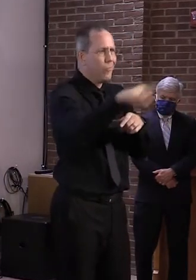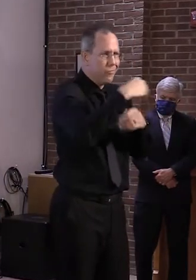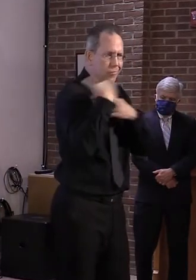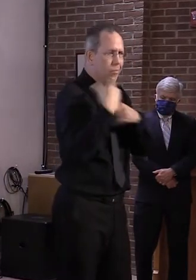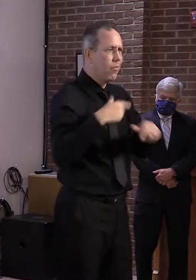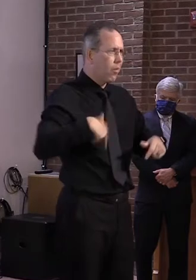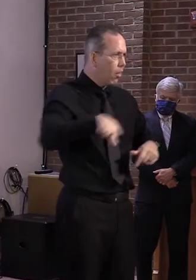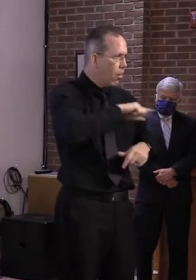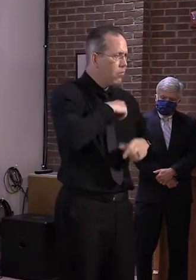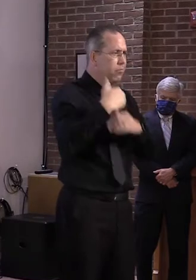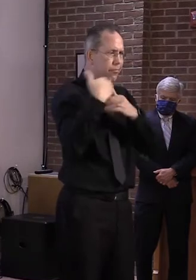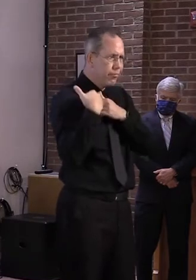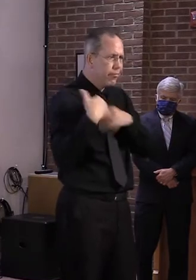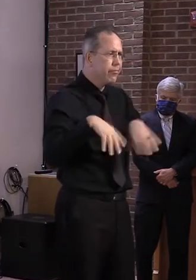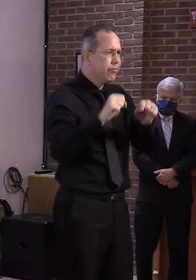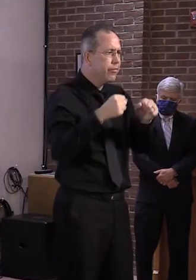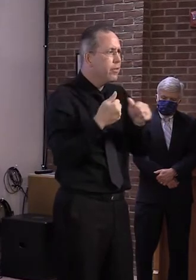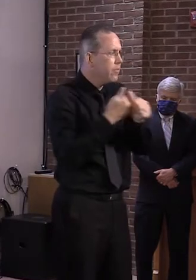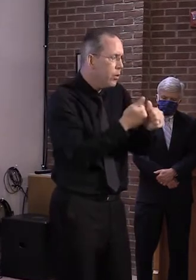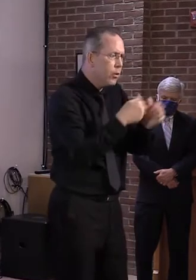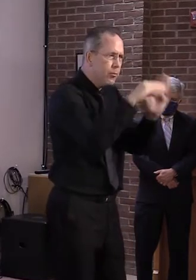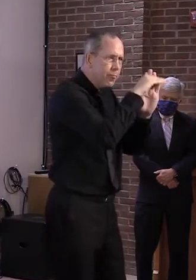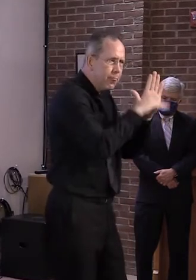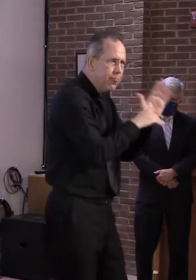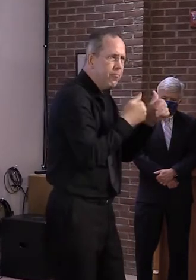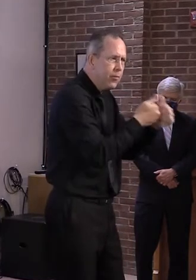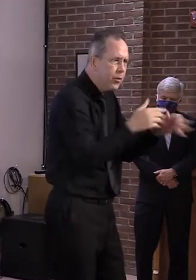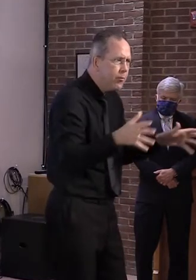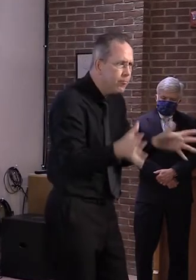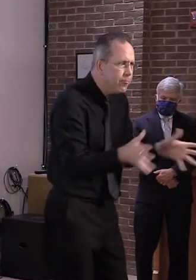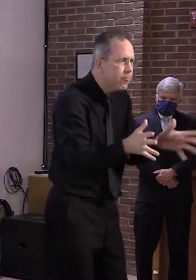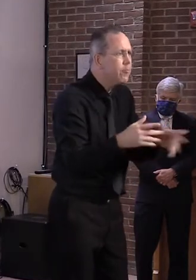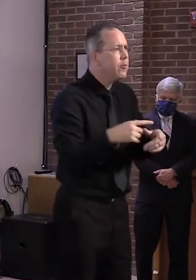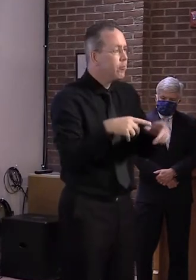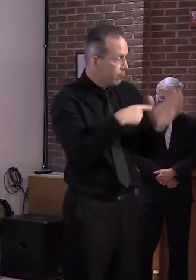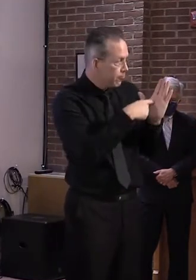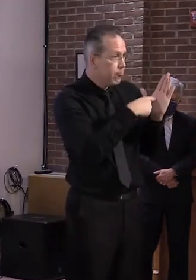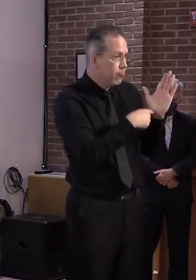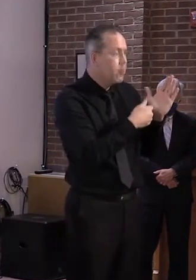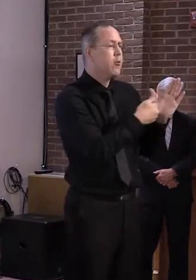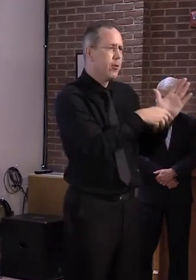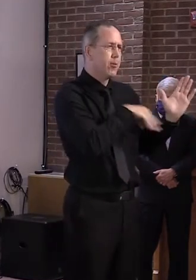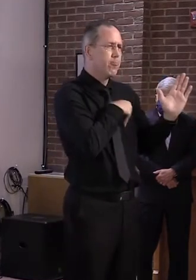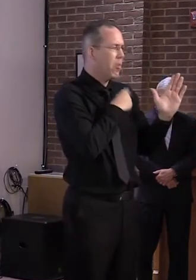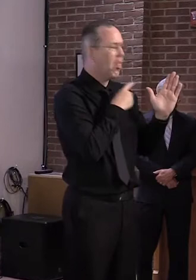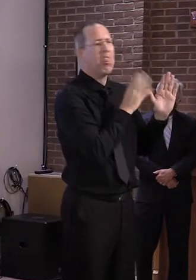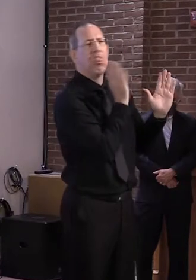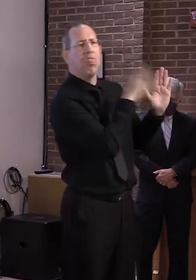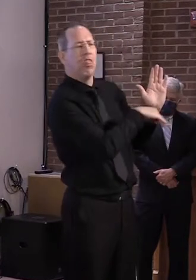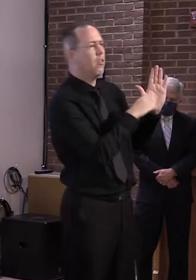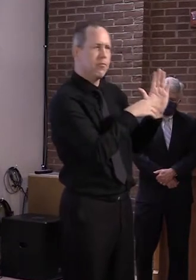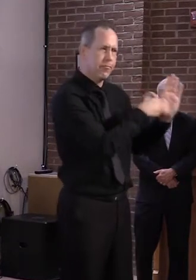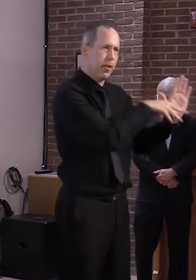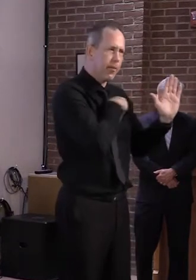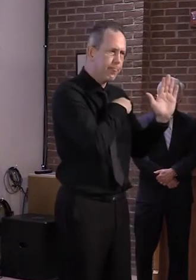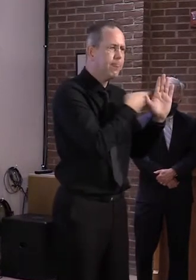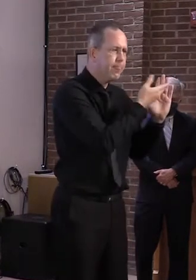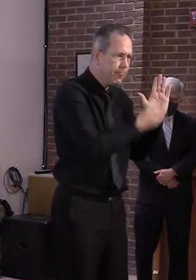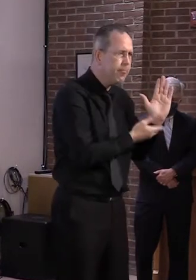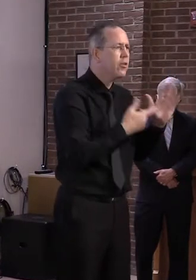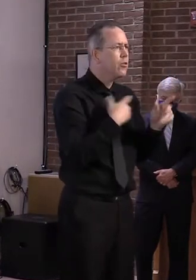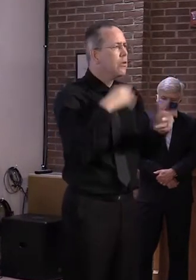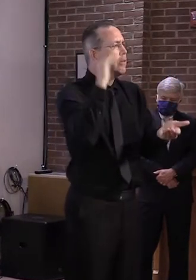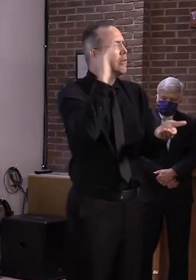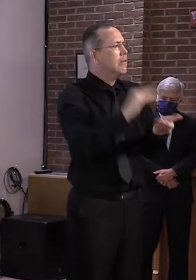the health guidance and the more self-responsibility we take, the better we can control spread and the more we'll be able